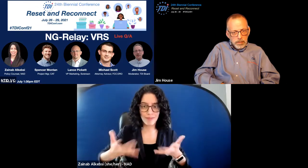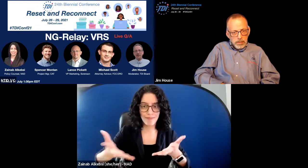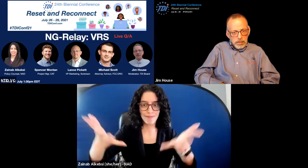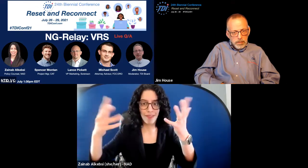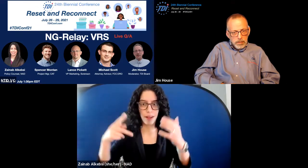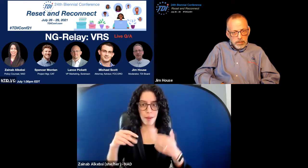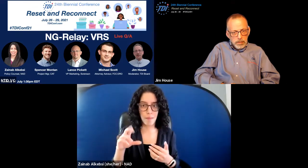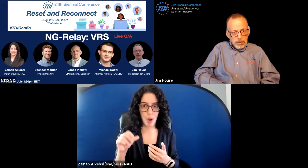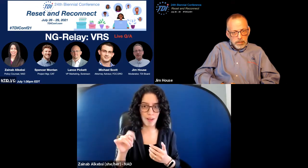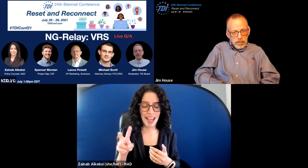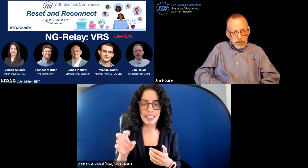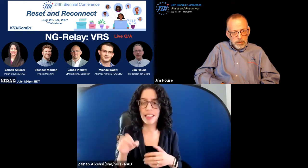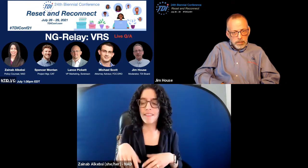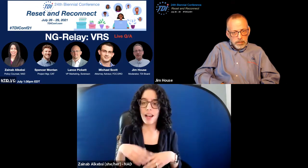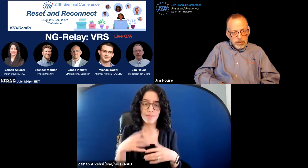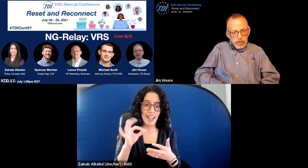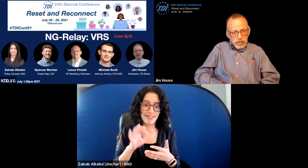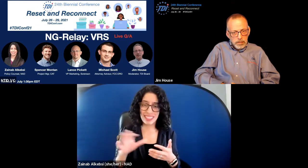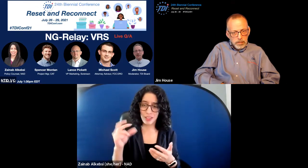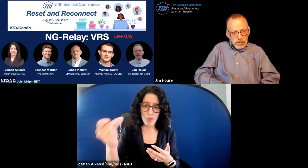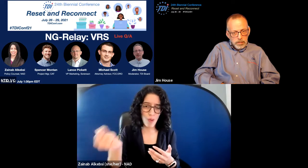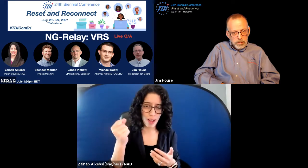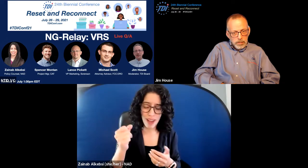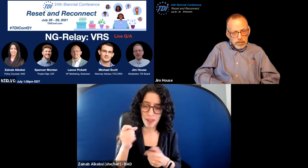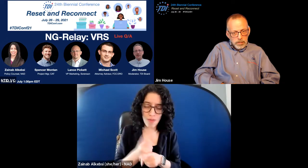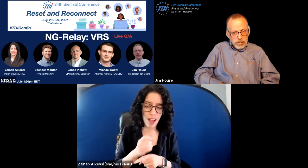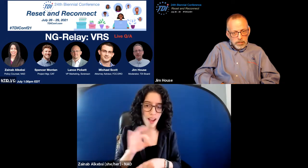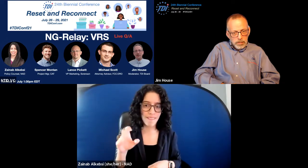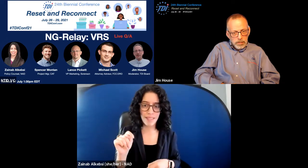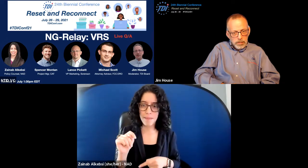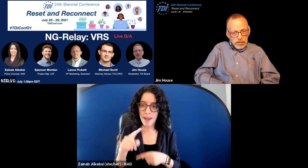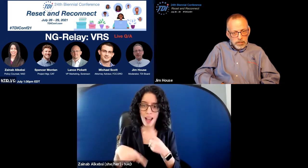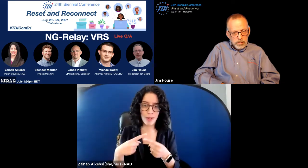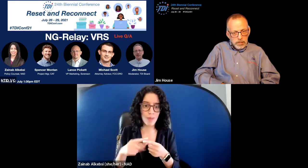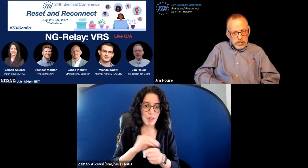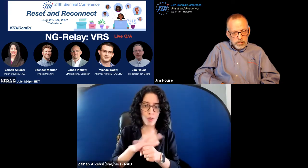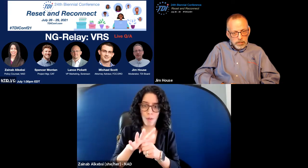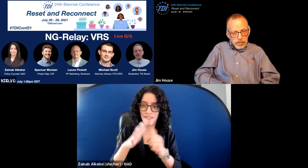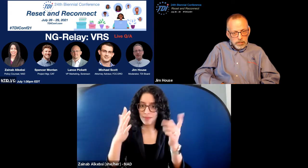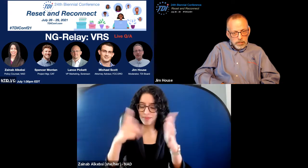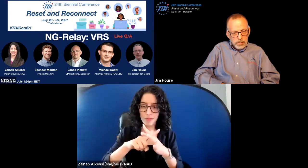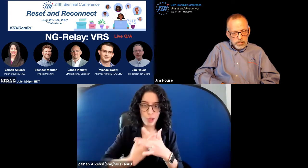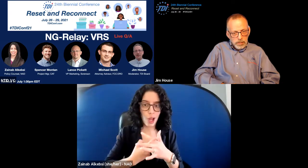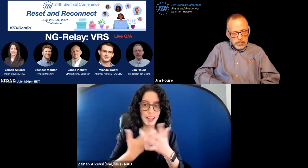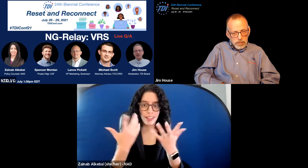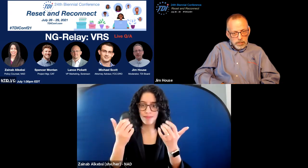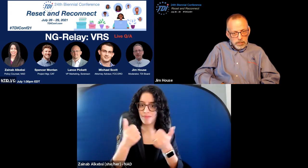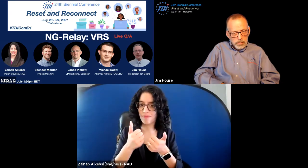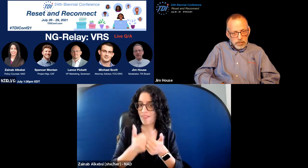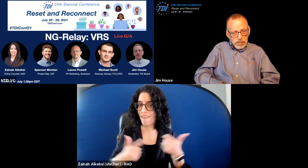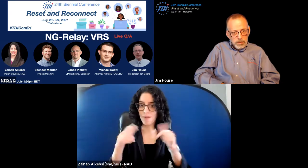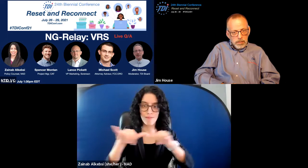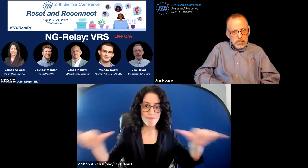well, we were talking about the need to be proactive. The FCC was quick right off the bat. Once COVID